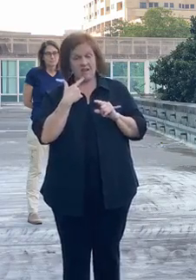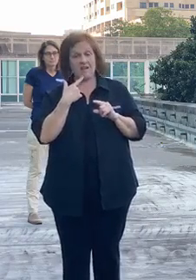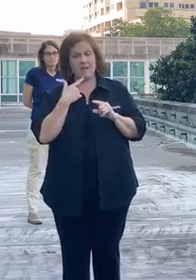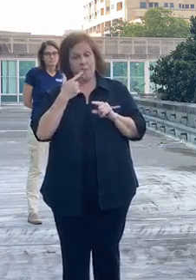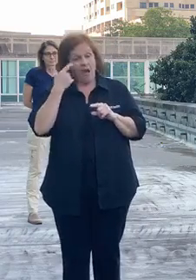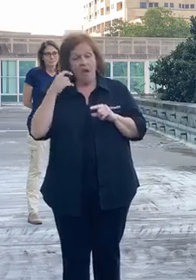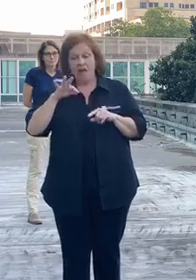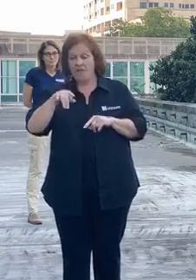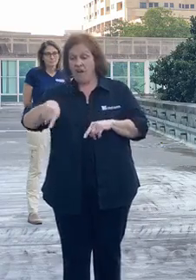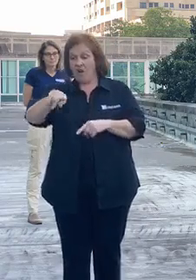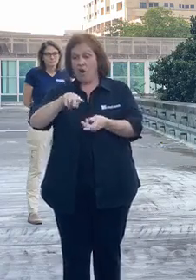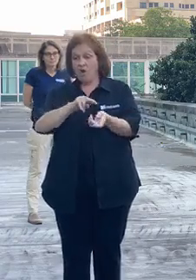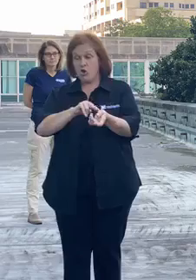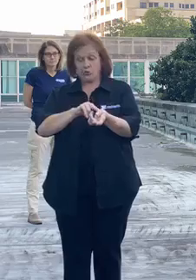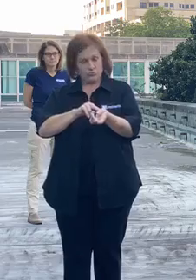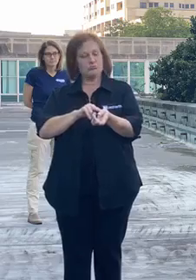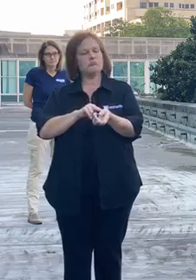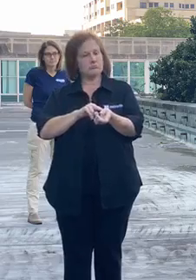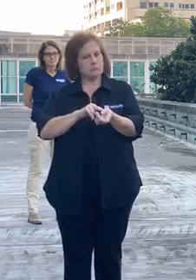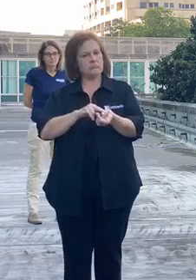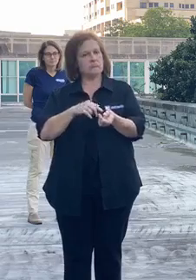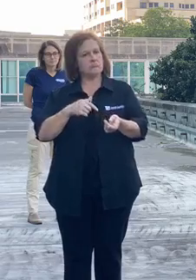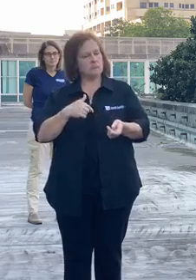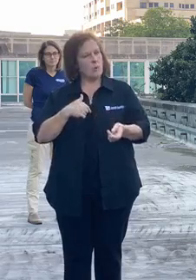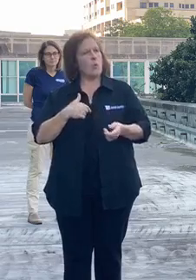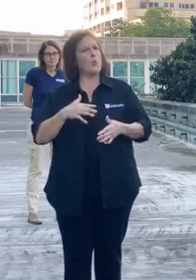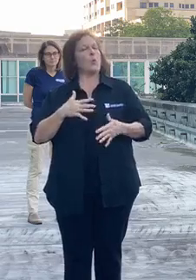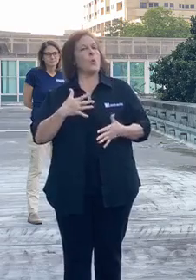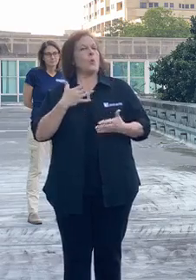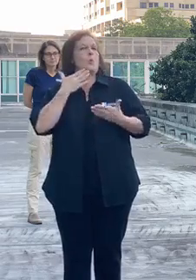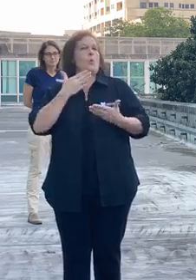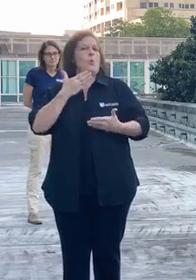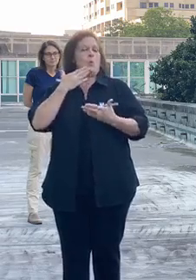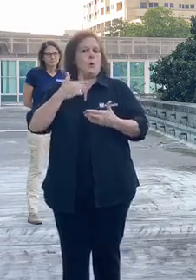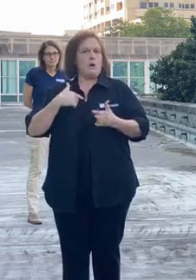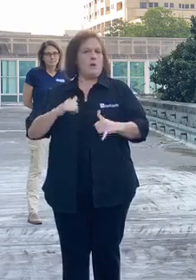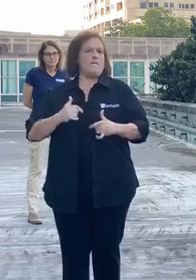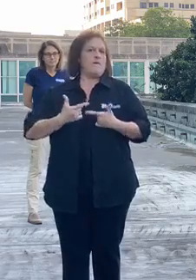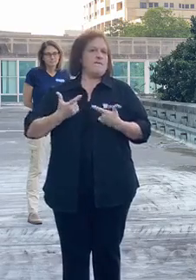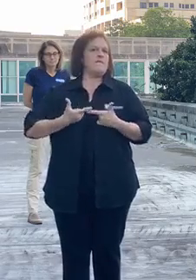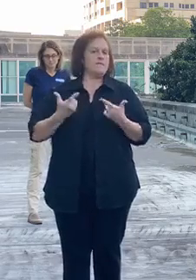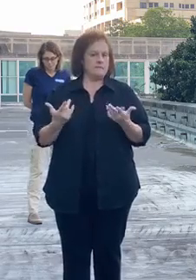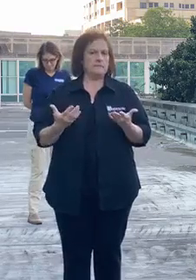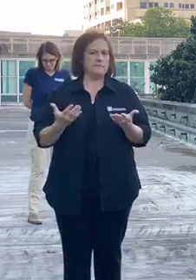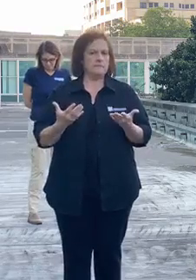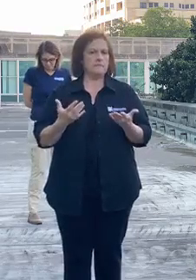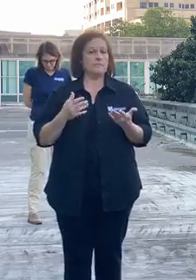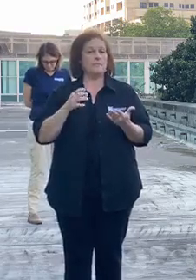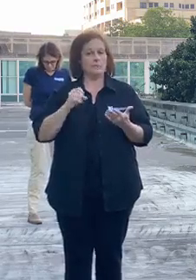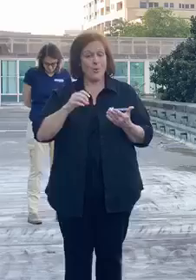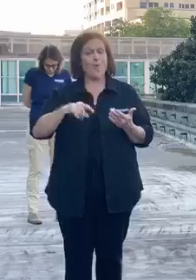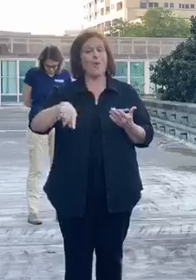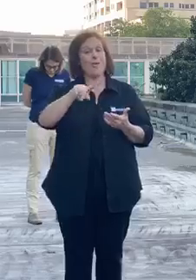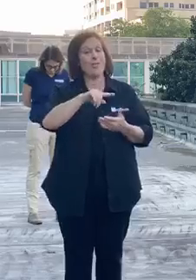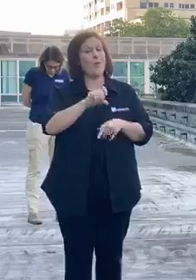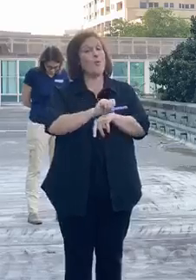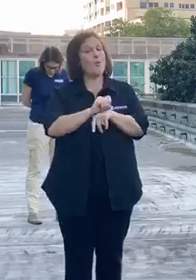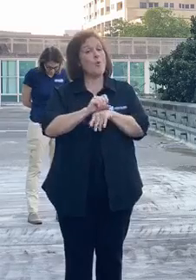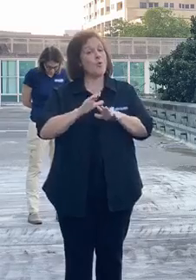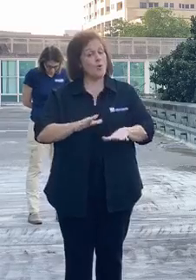support that he is alive today. So that is how important the work that you're doing is.